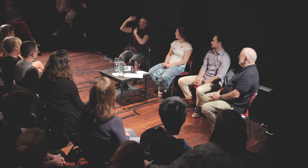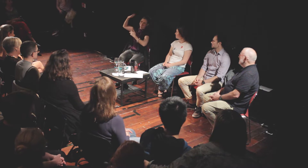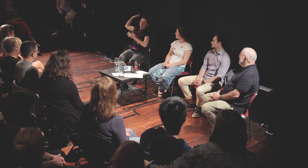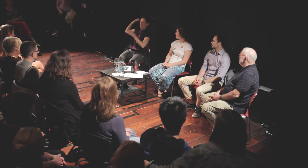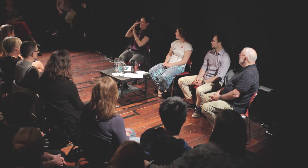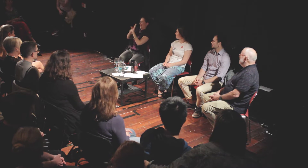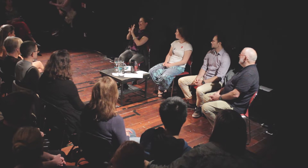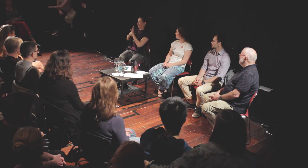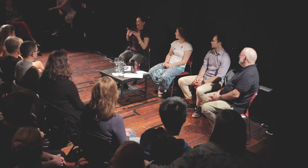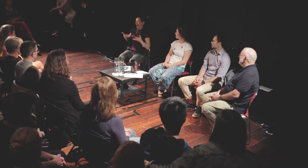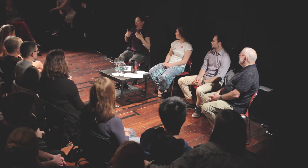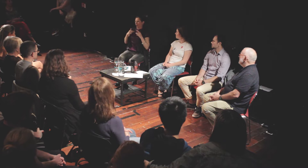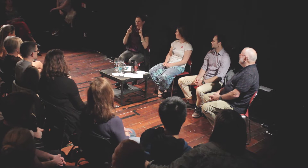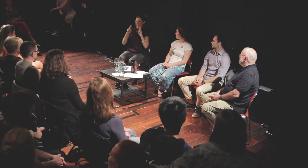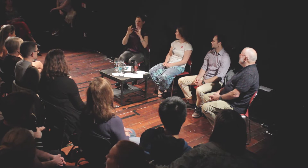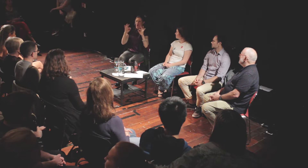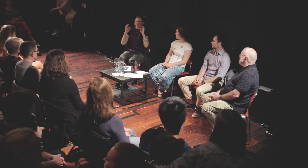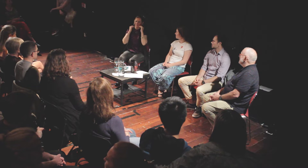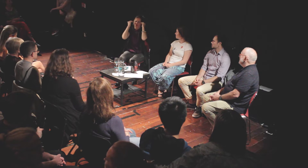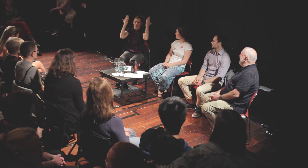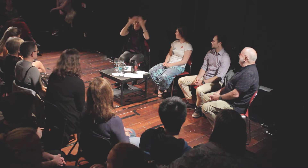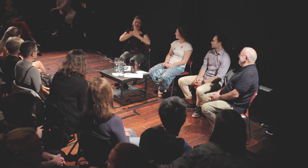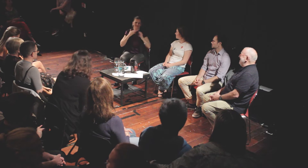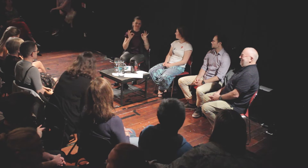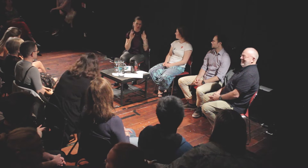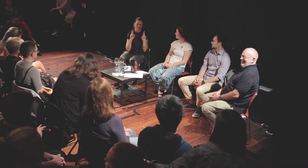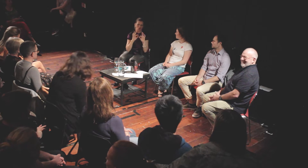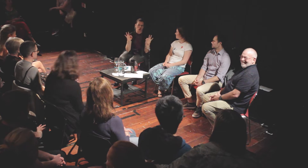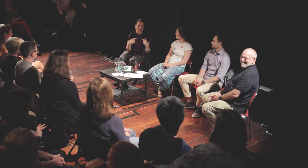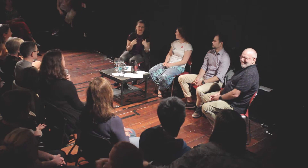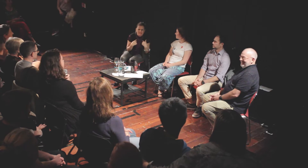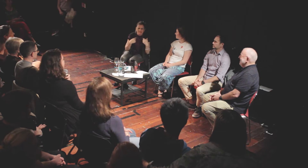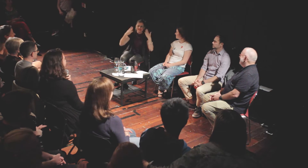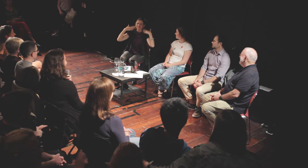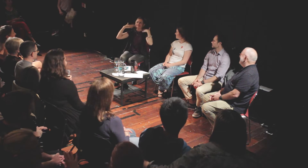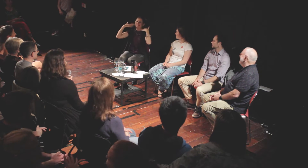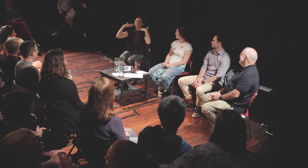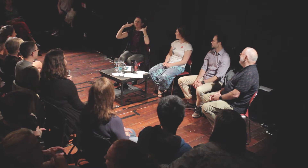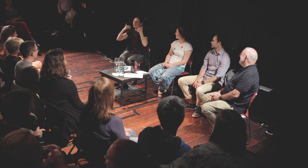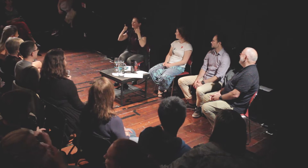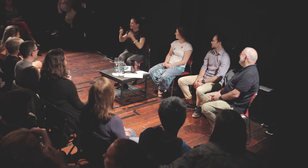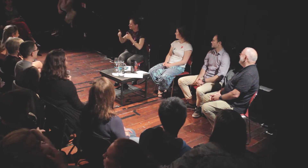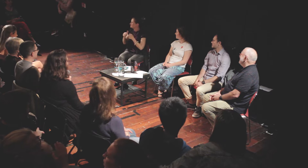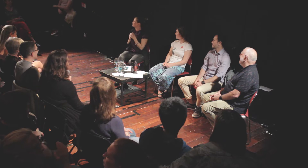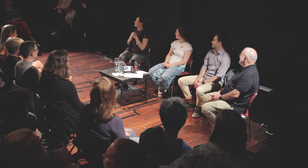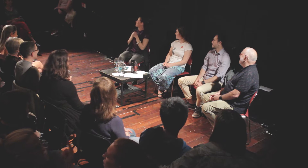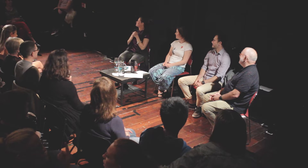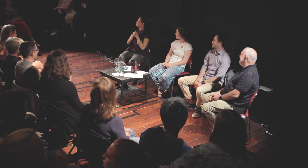I blush so often. Well, when I was much younger, and I hope that I'm not going to blush tonight. Let's just see